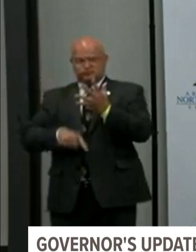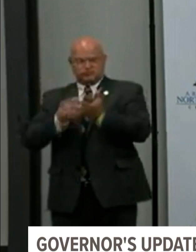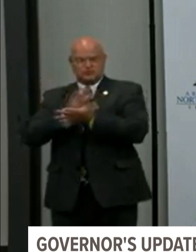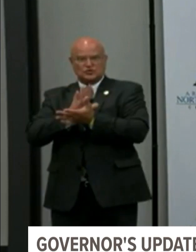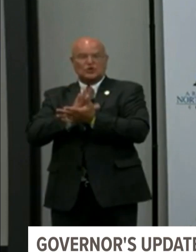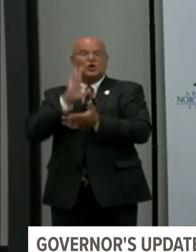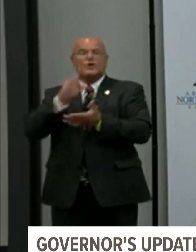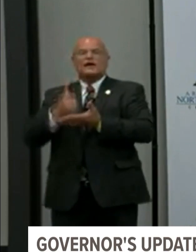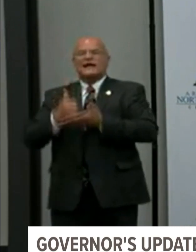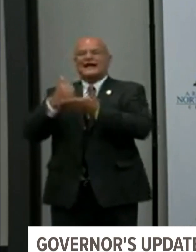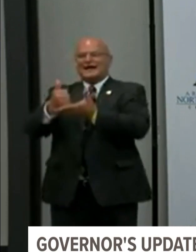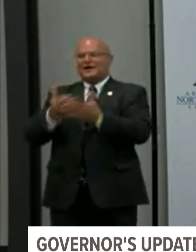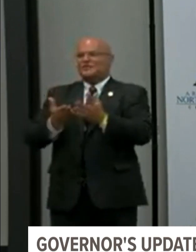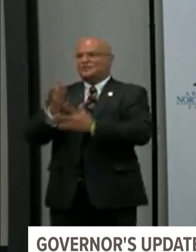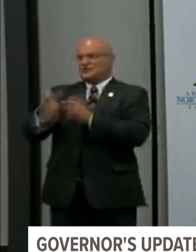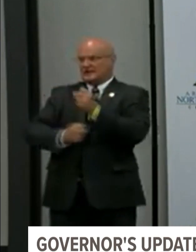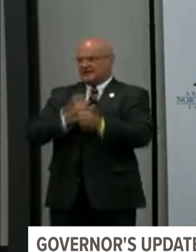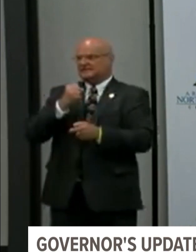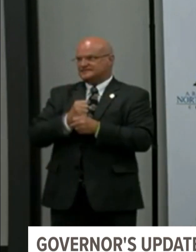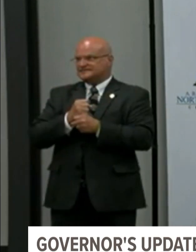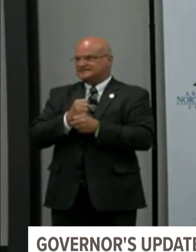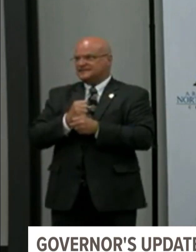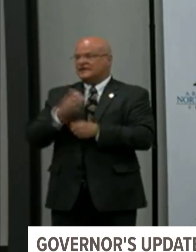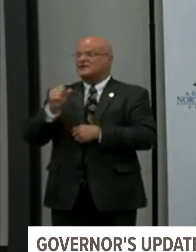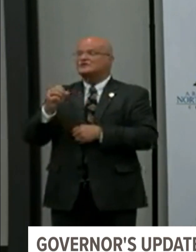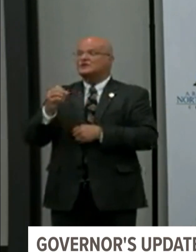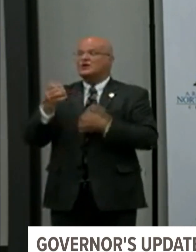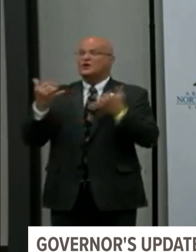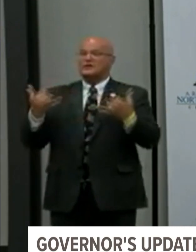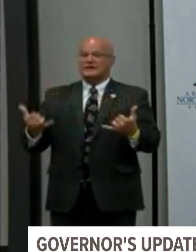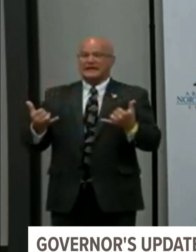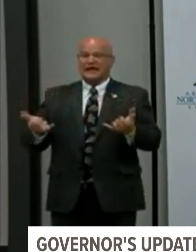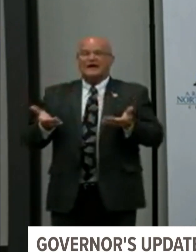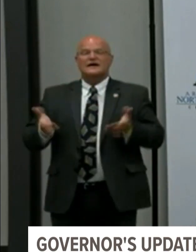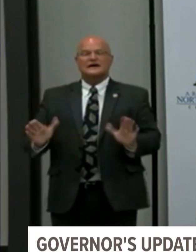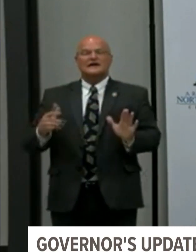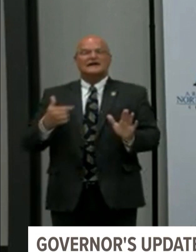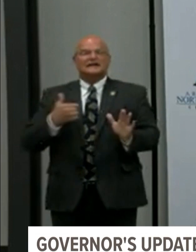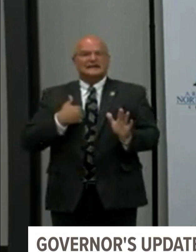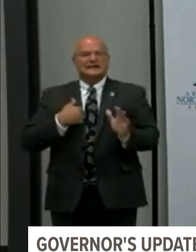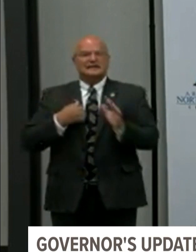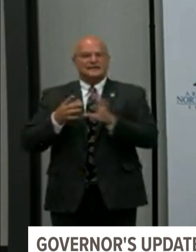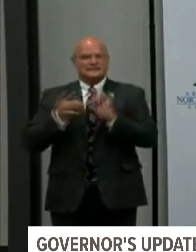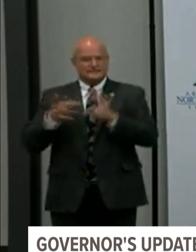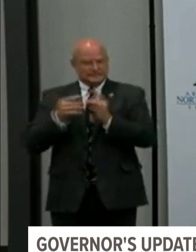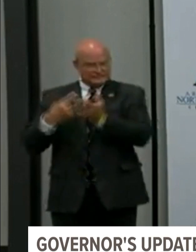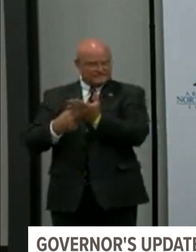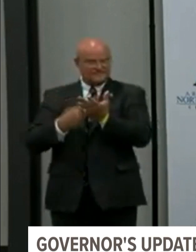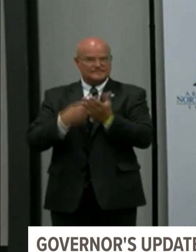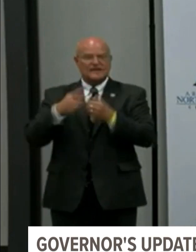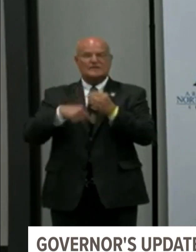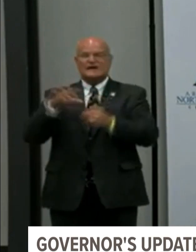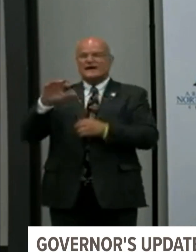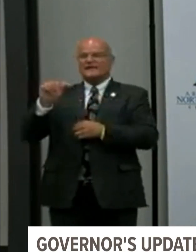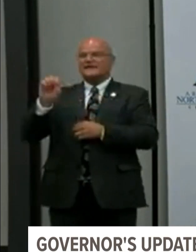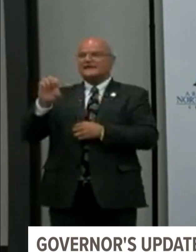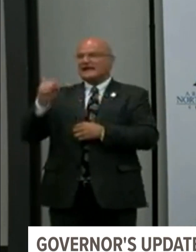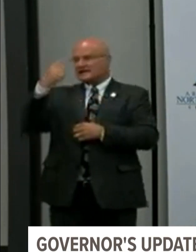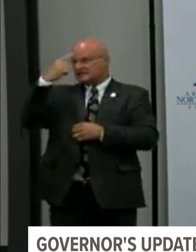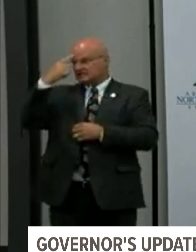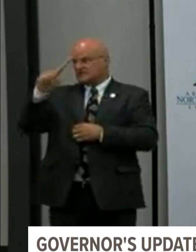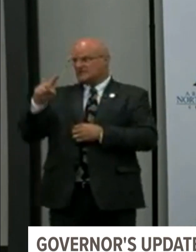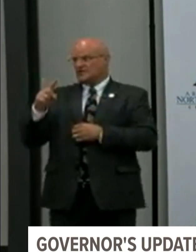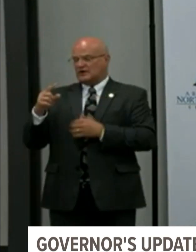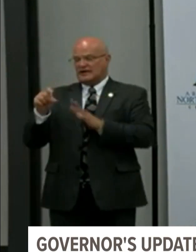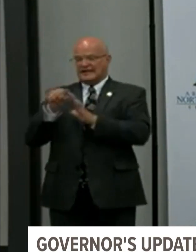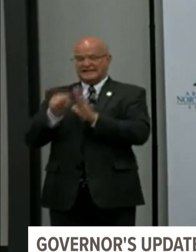be helpful through the course of the year. And so with that, let me go to the discussion on our cases for